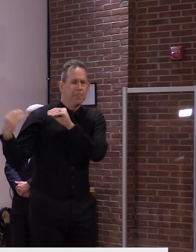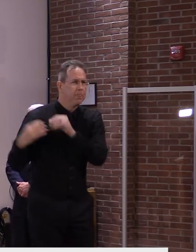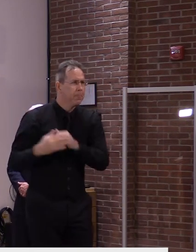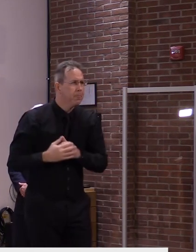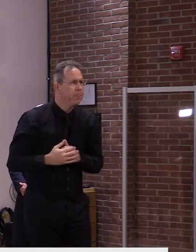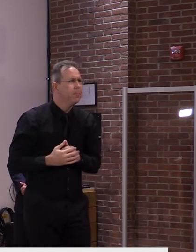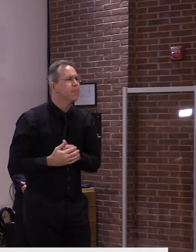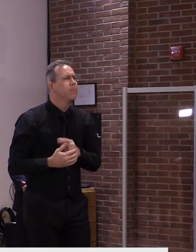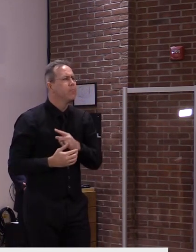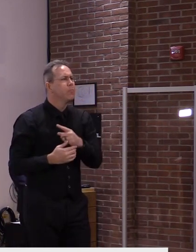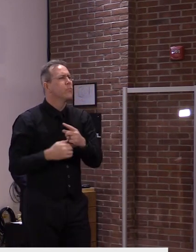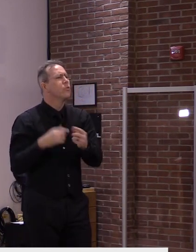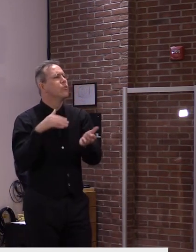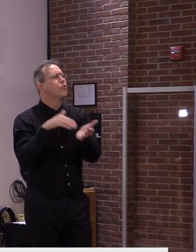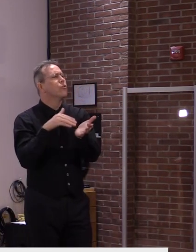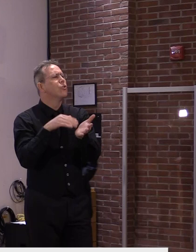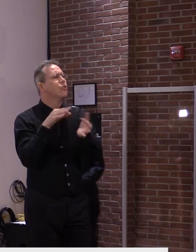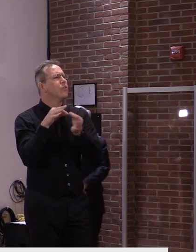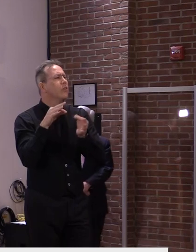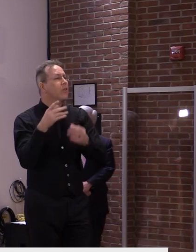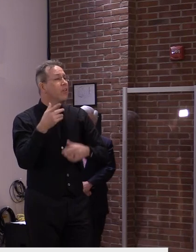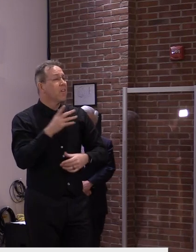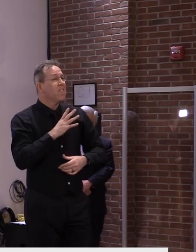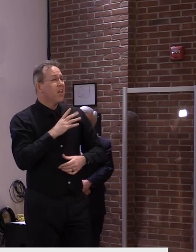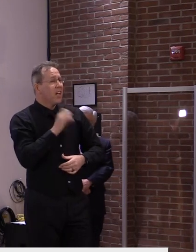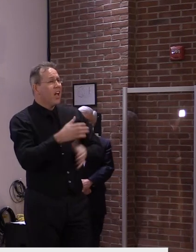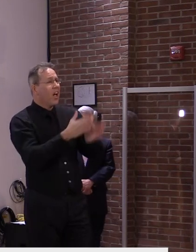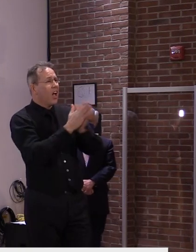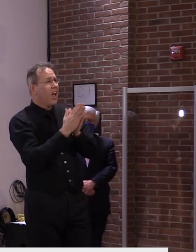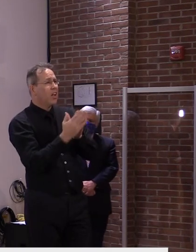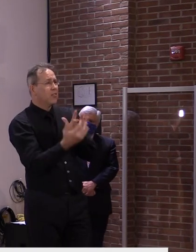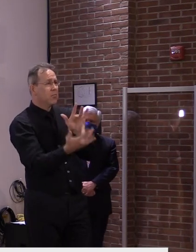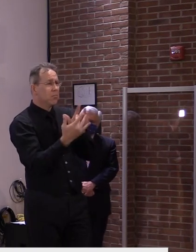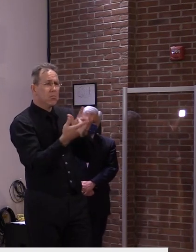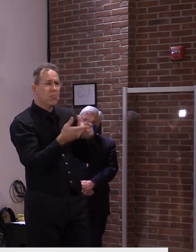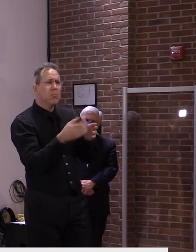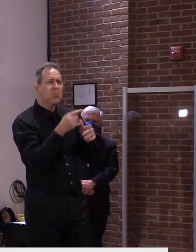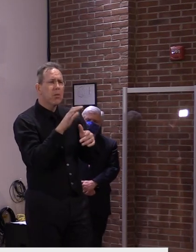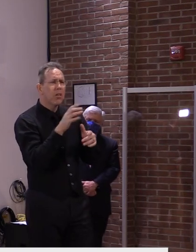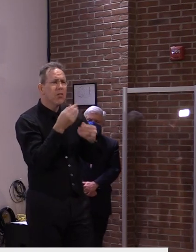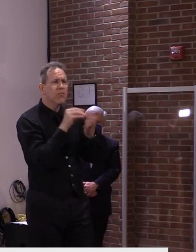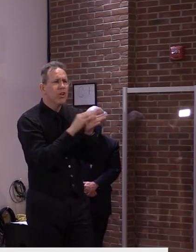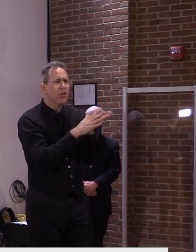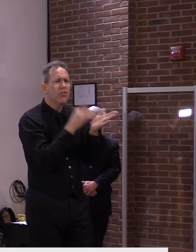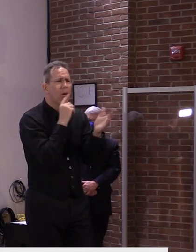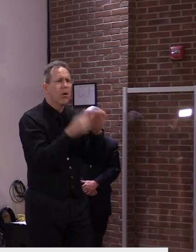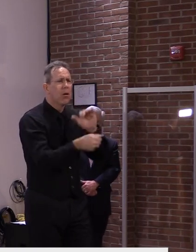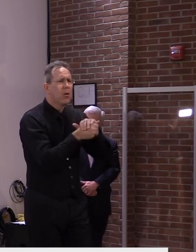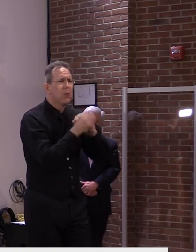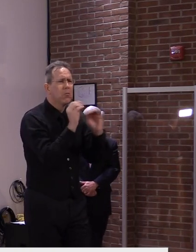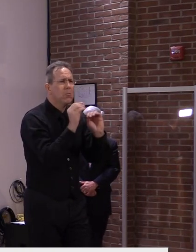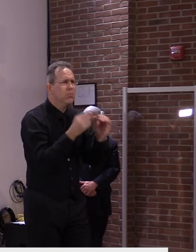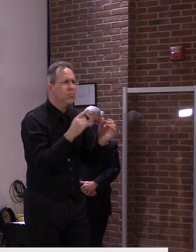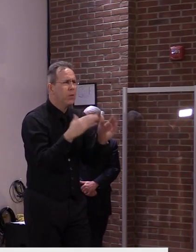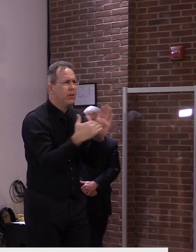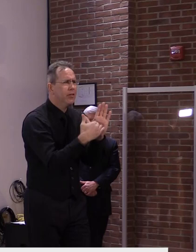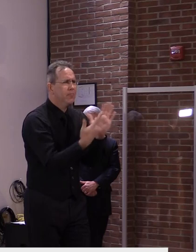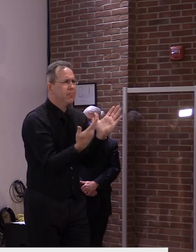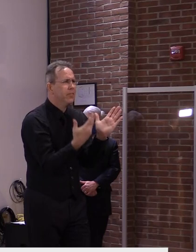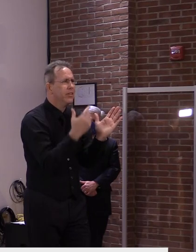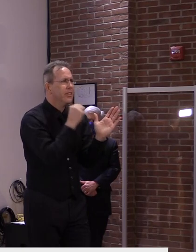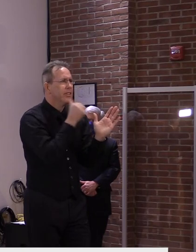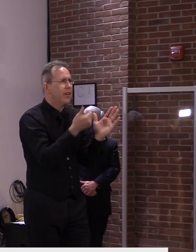a number of days. Okay. I think they're working on the public records request as we speak. It's not instantaneous, as